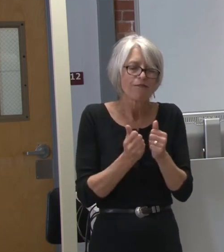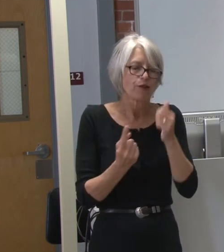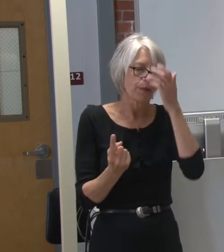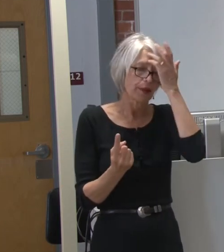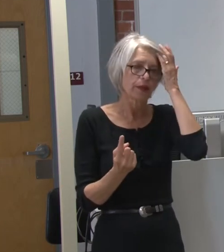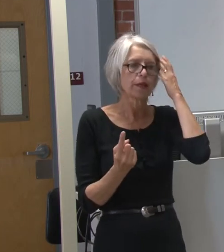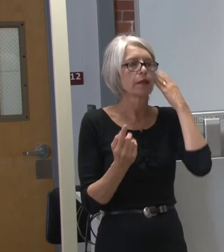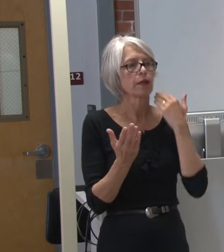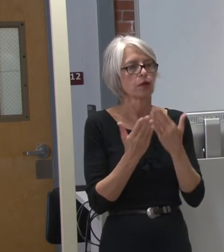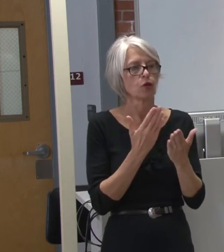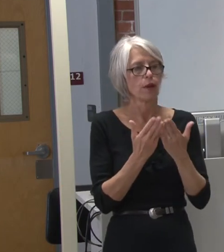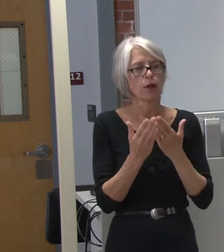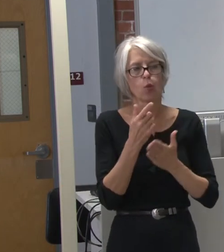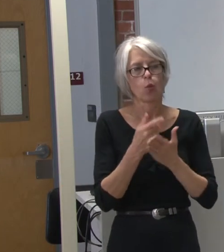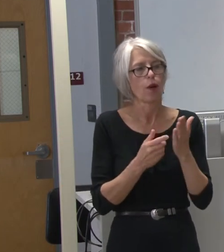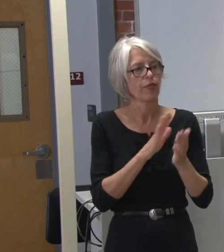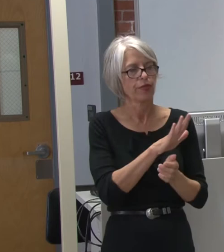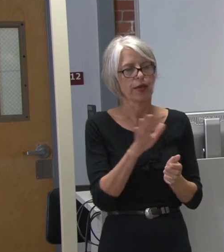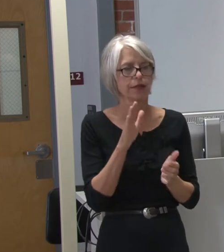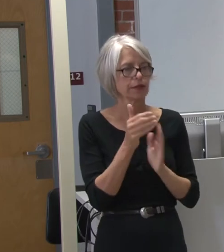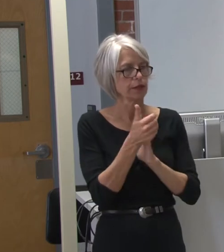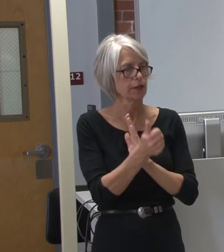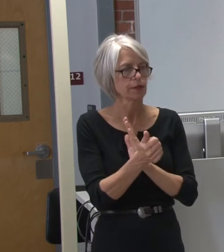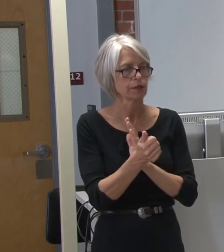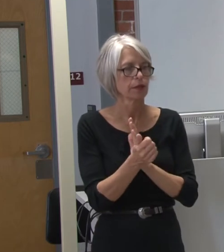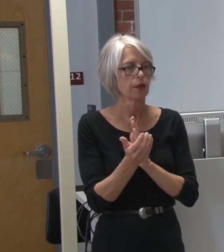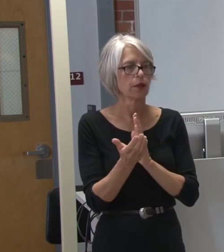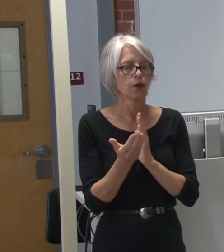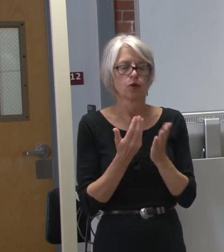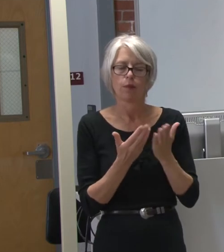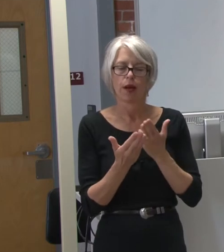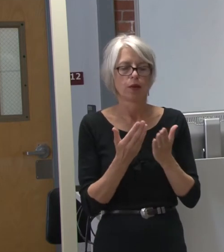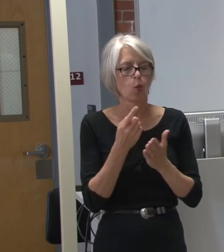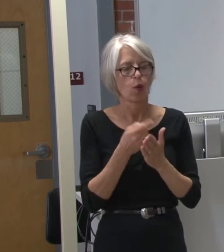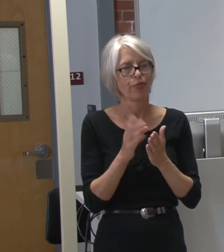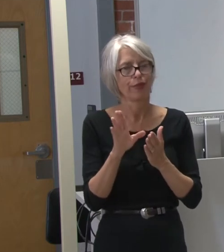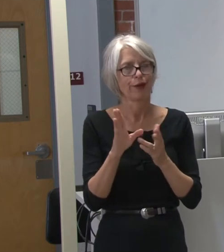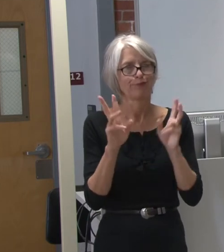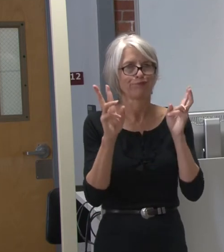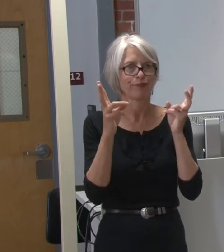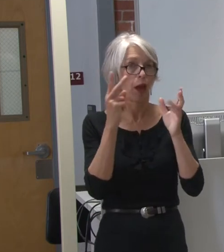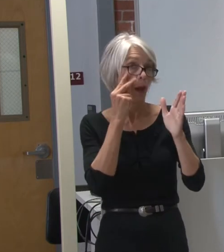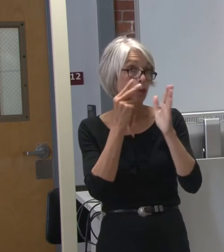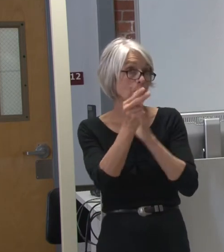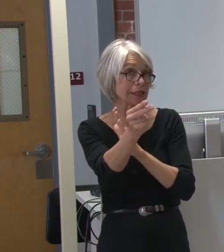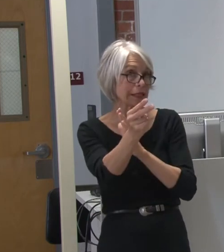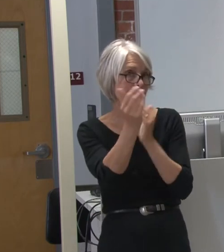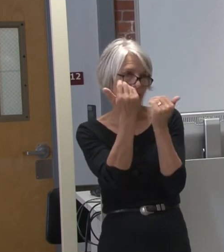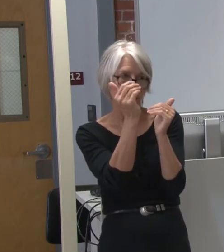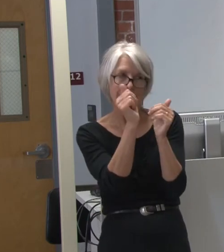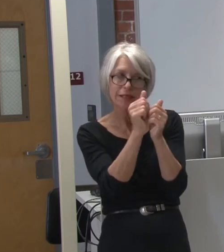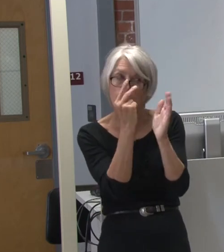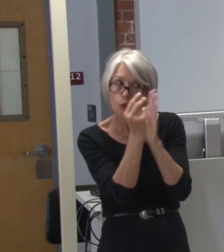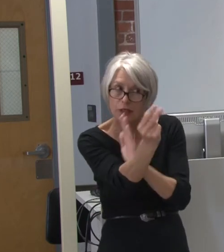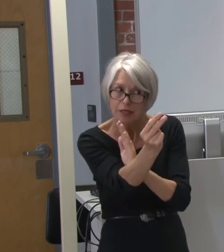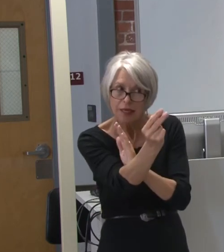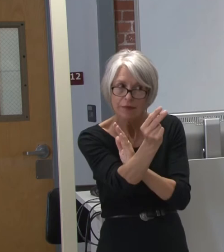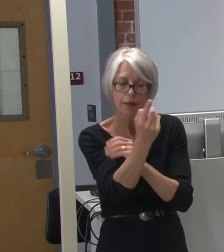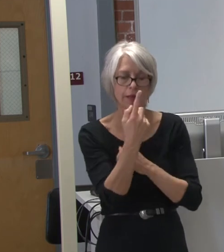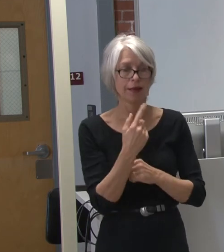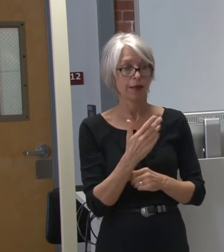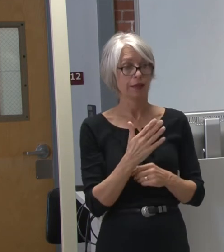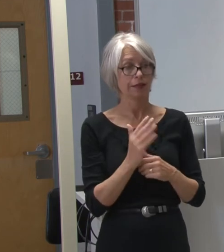everybody, no matter what their skills, no matter what their perceived limits, because that's what it is, their perceived limits. It is up to